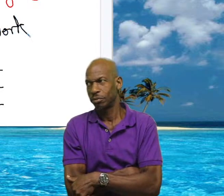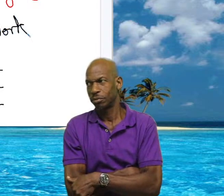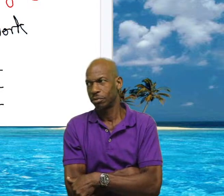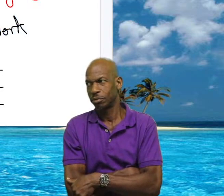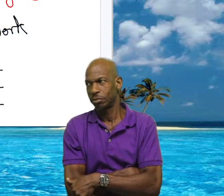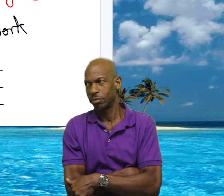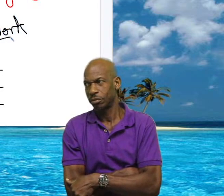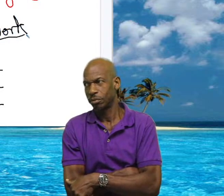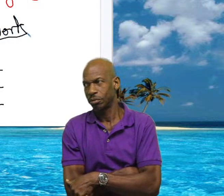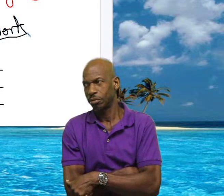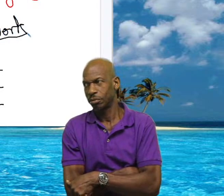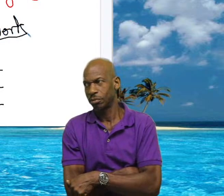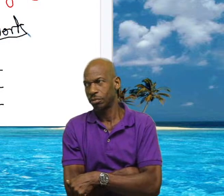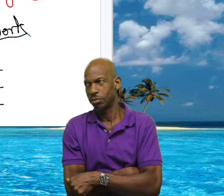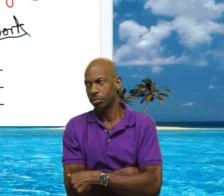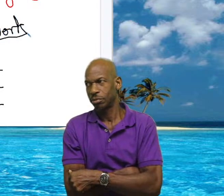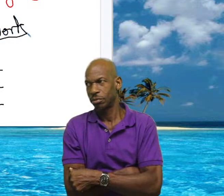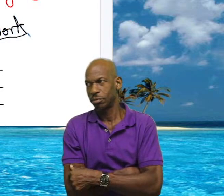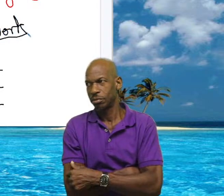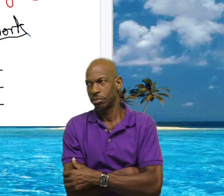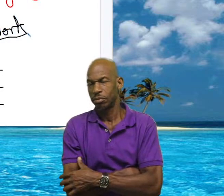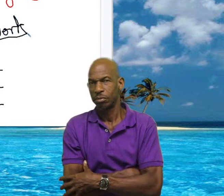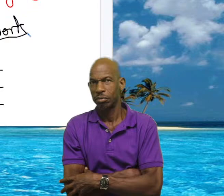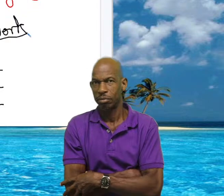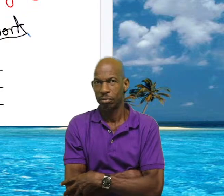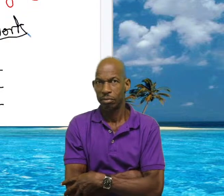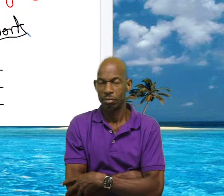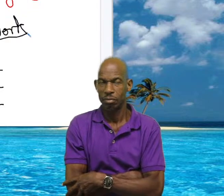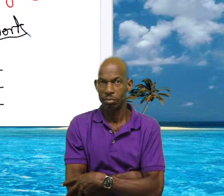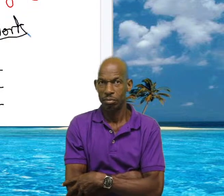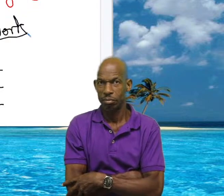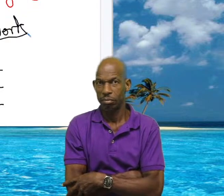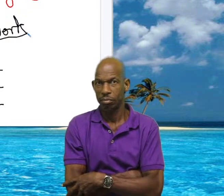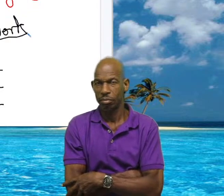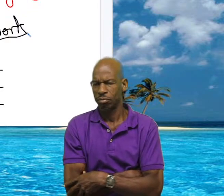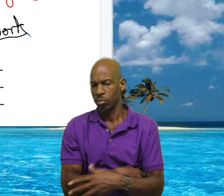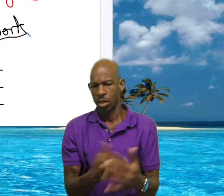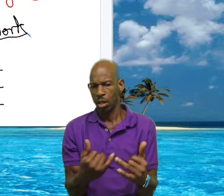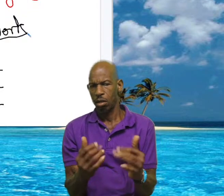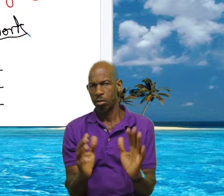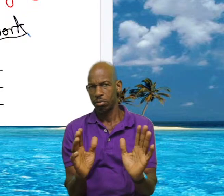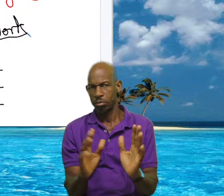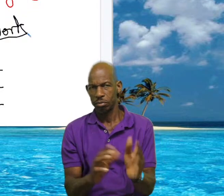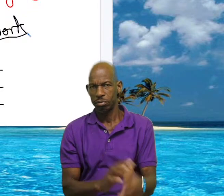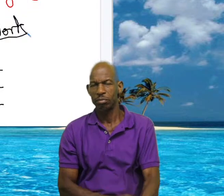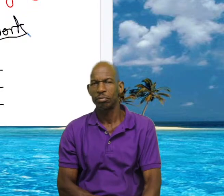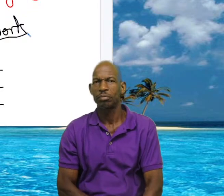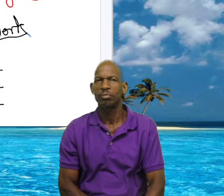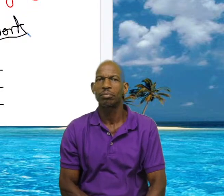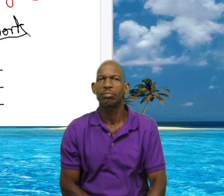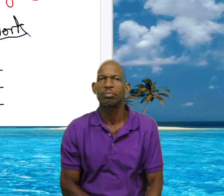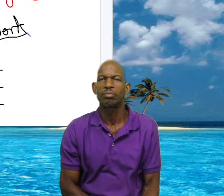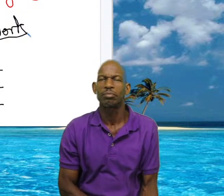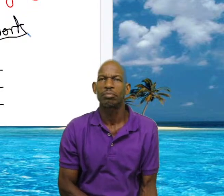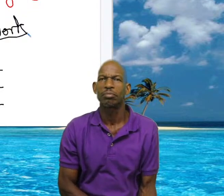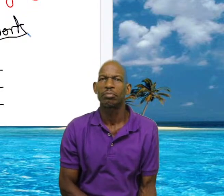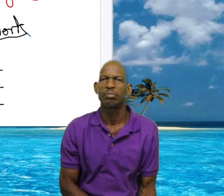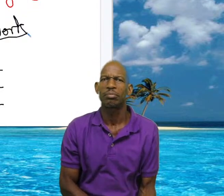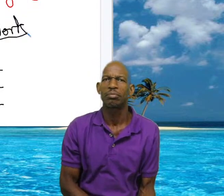Right? So this is homework here. All right? So I don't want it now. So don't give me the answers now. Right? So I gave you these from